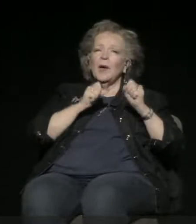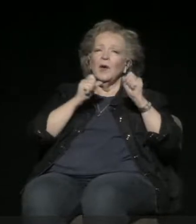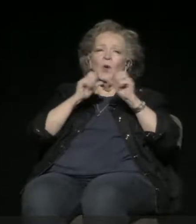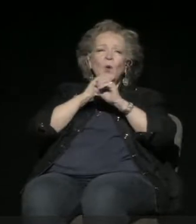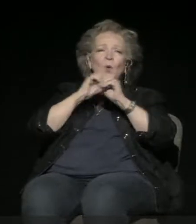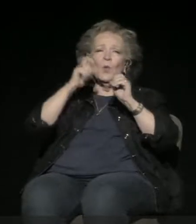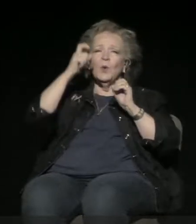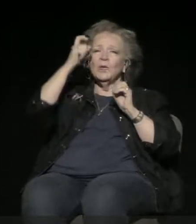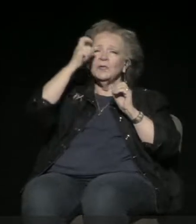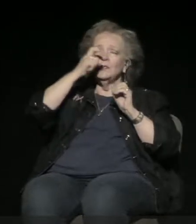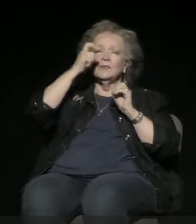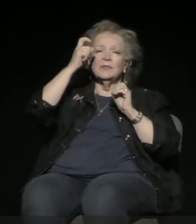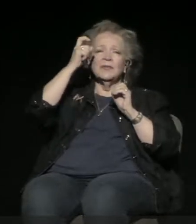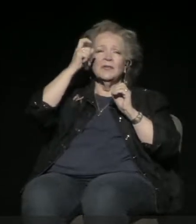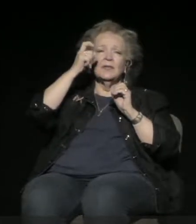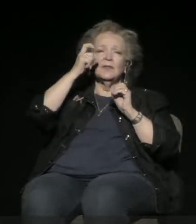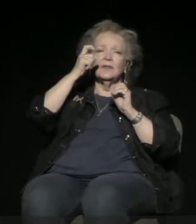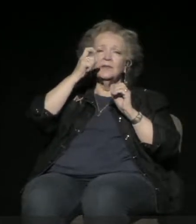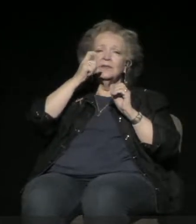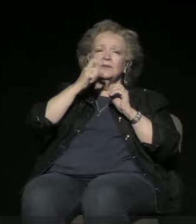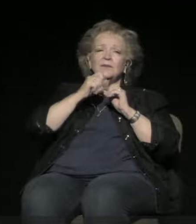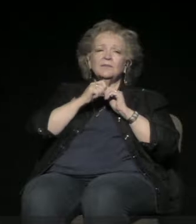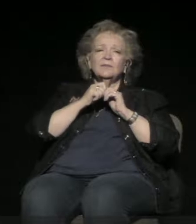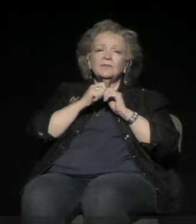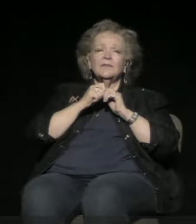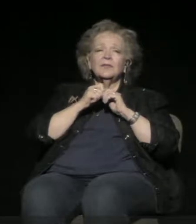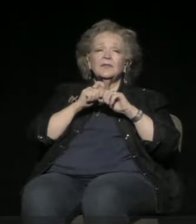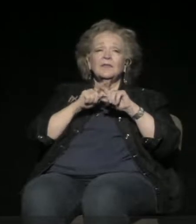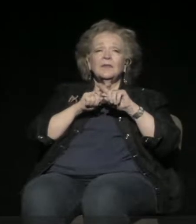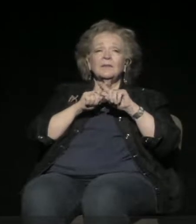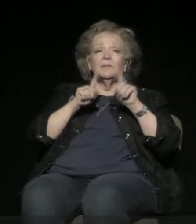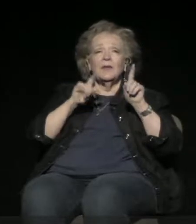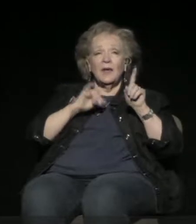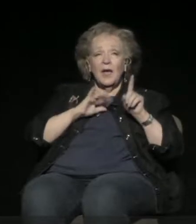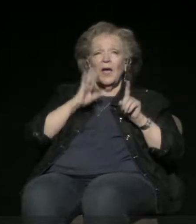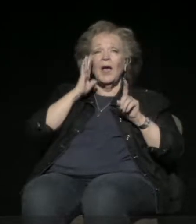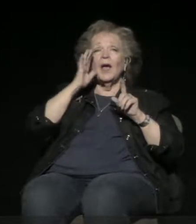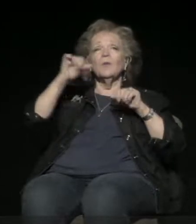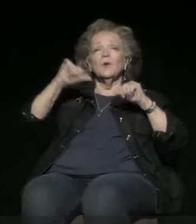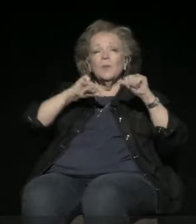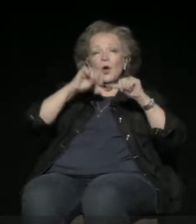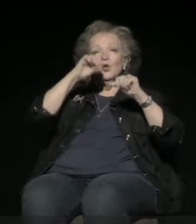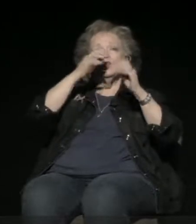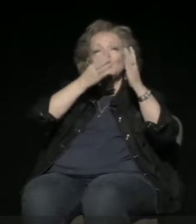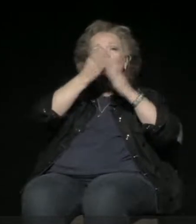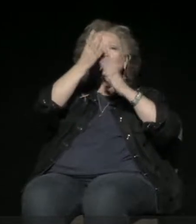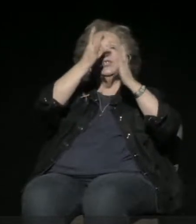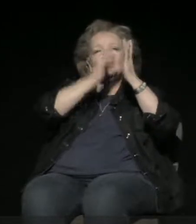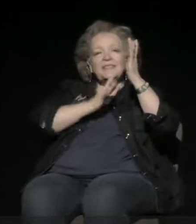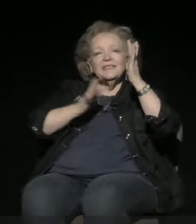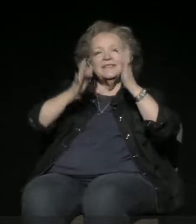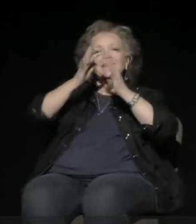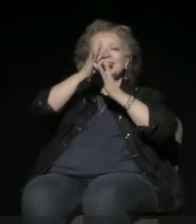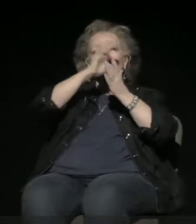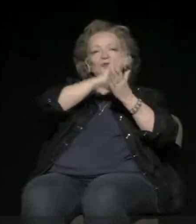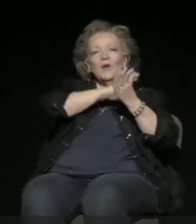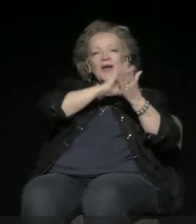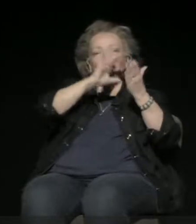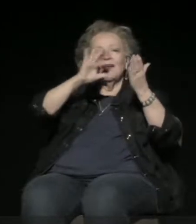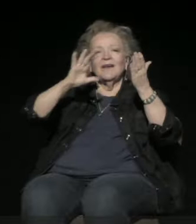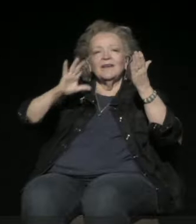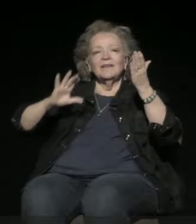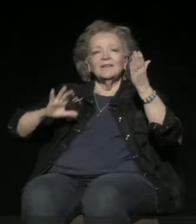No power No wisdom But I will boast In Jesus